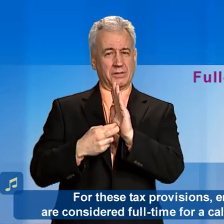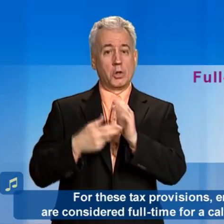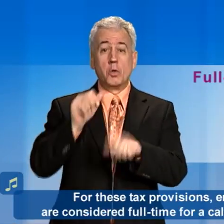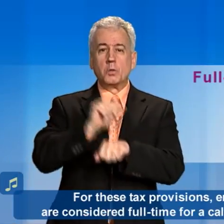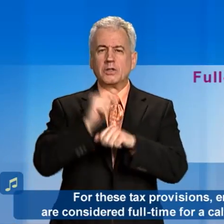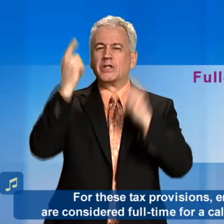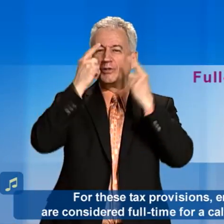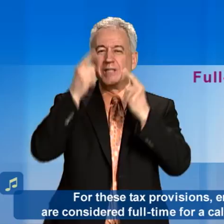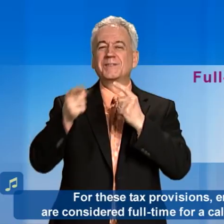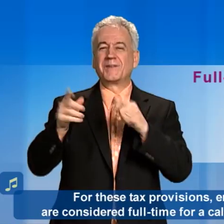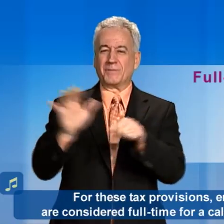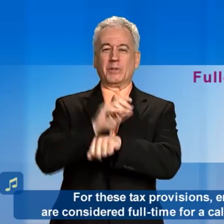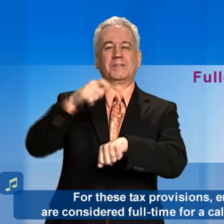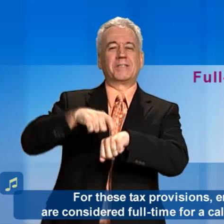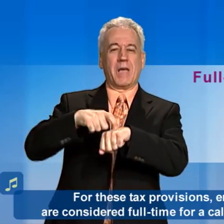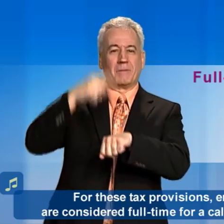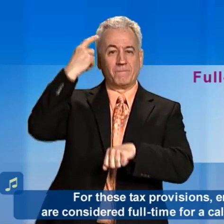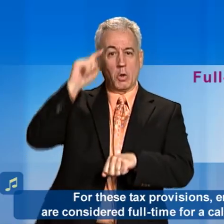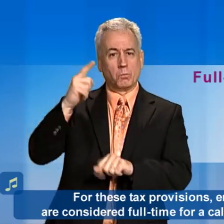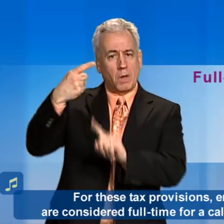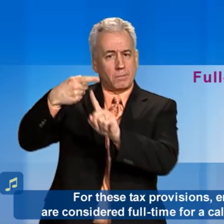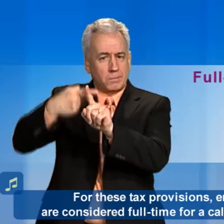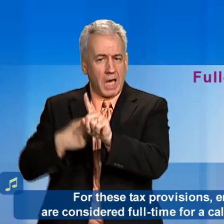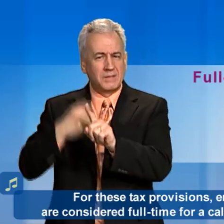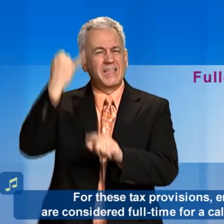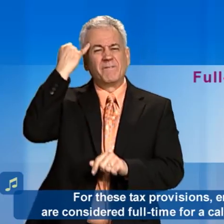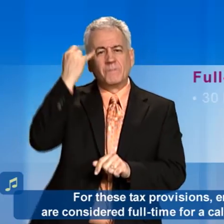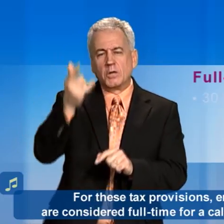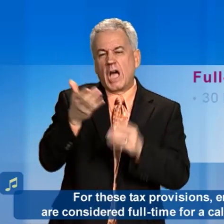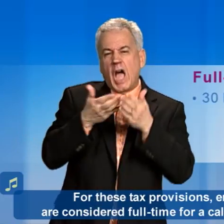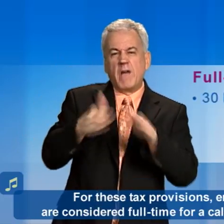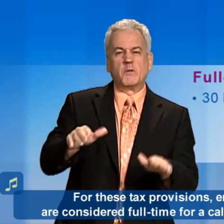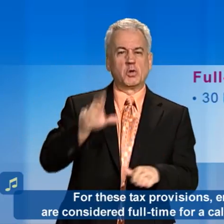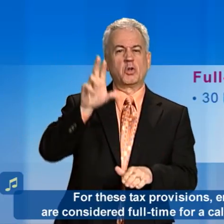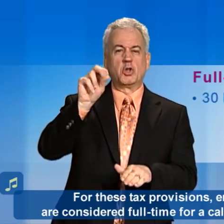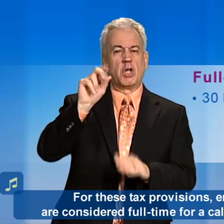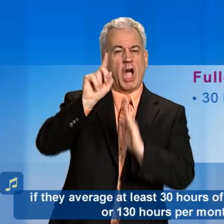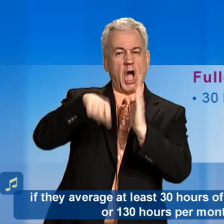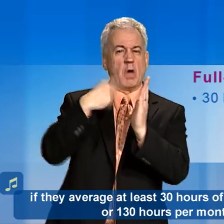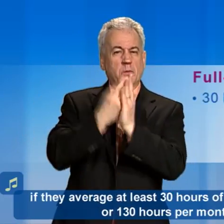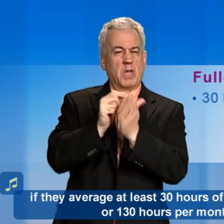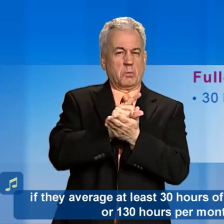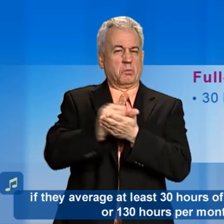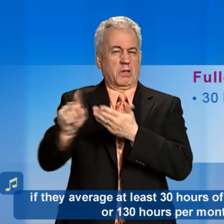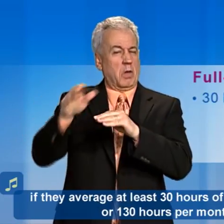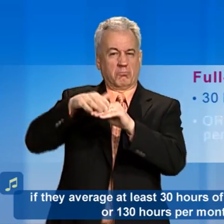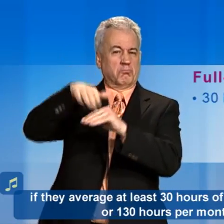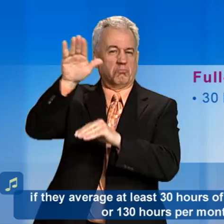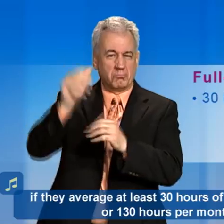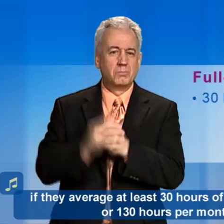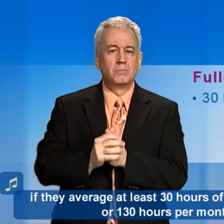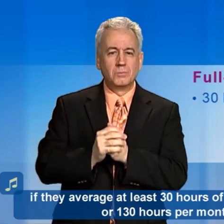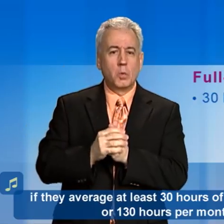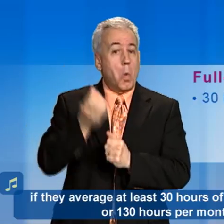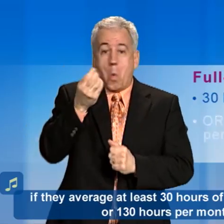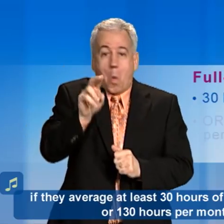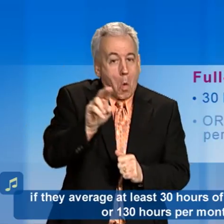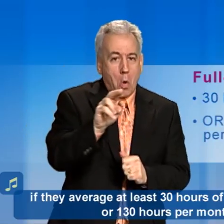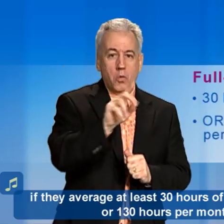For these tax provisions, employees are considered full-time for a calendar month if they average at least 30 hours of service per week